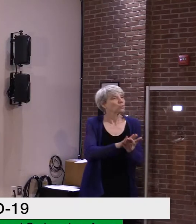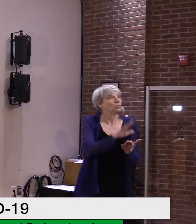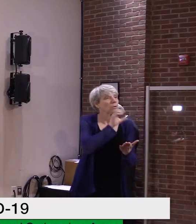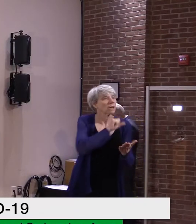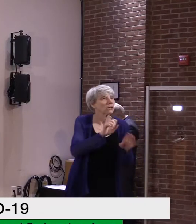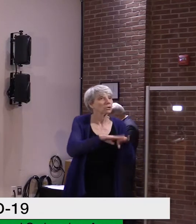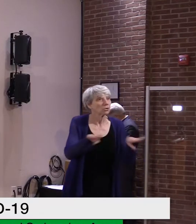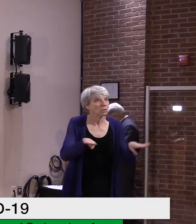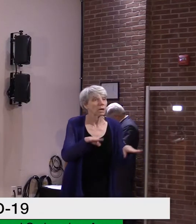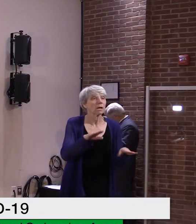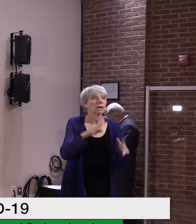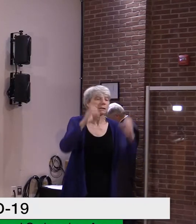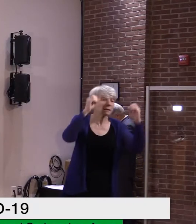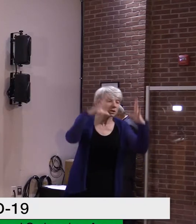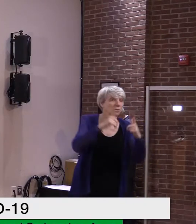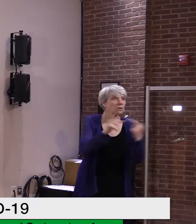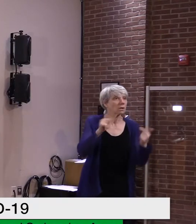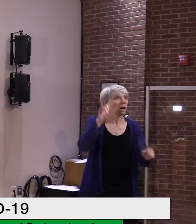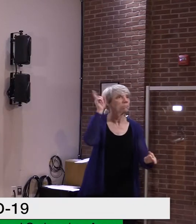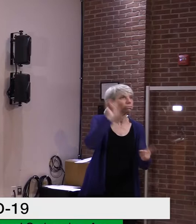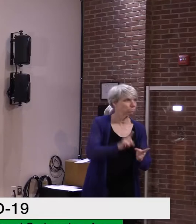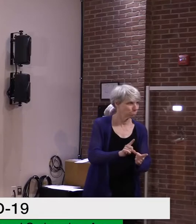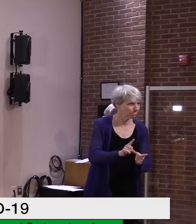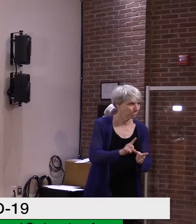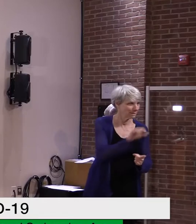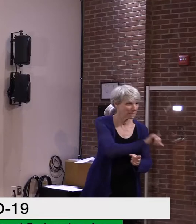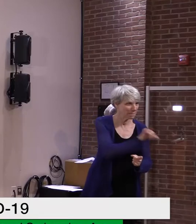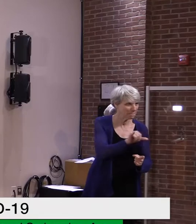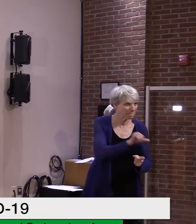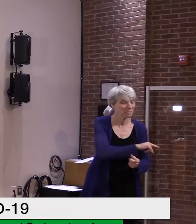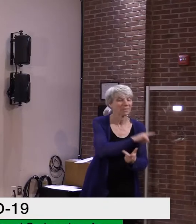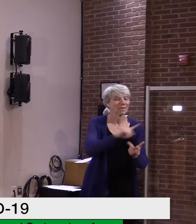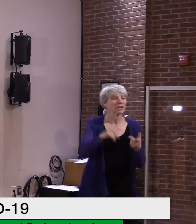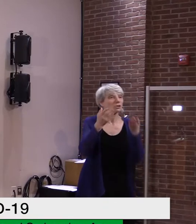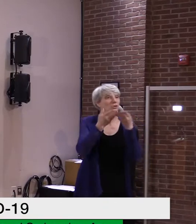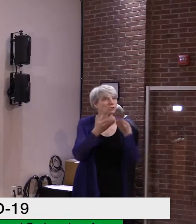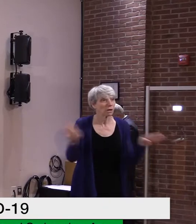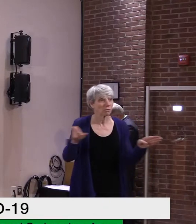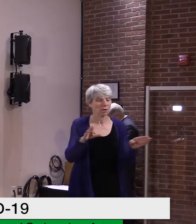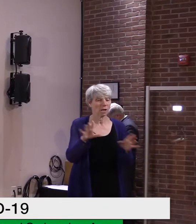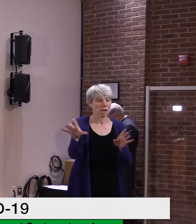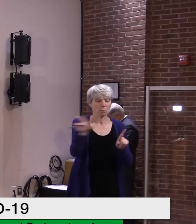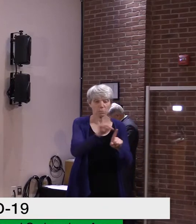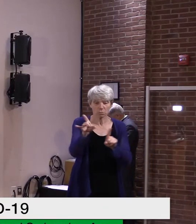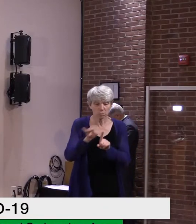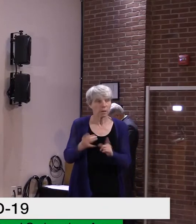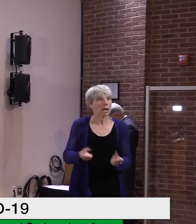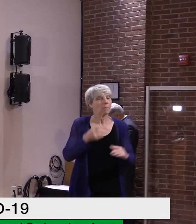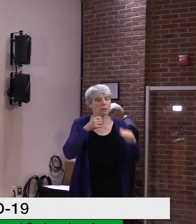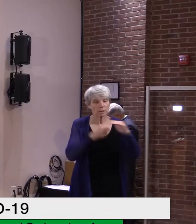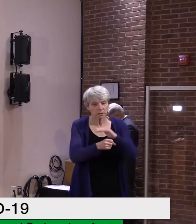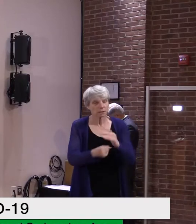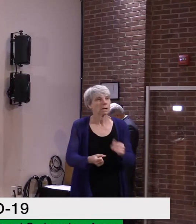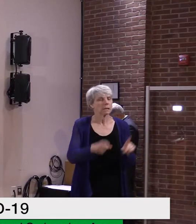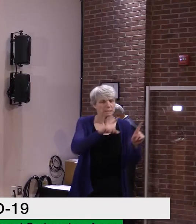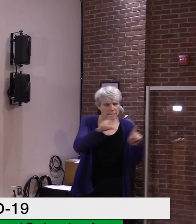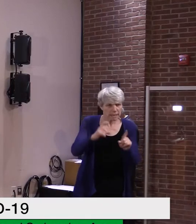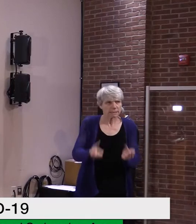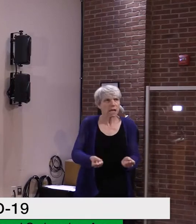that we've seen. And of course, our overall case numbers and percent positivity